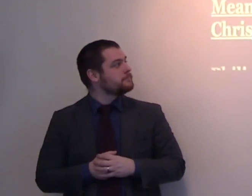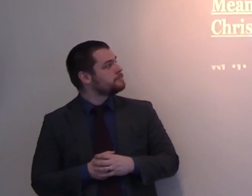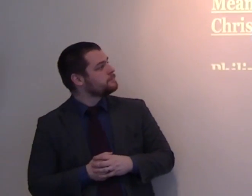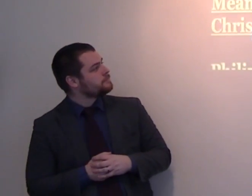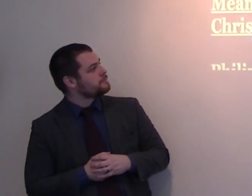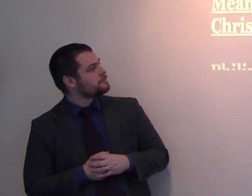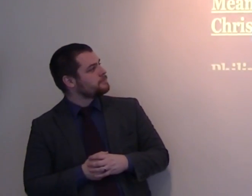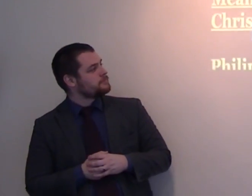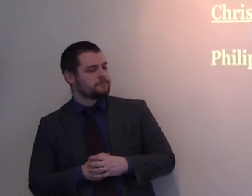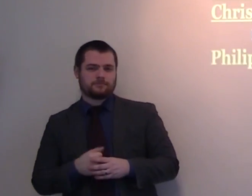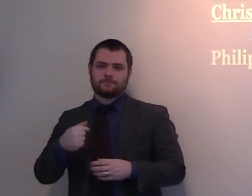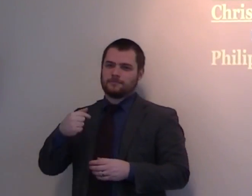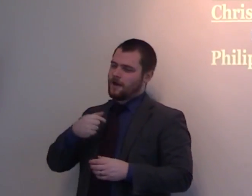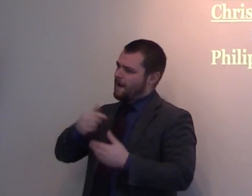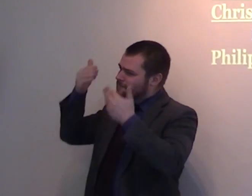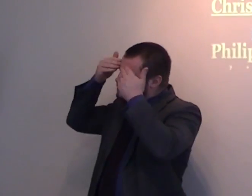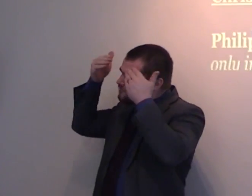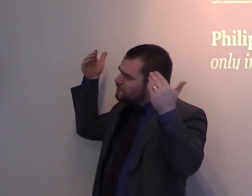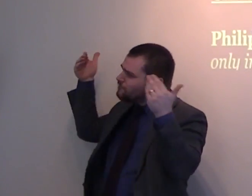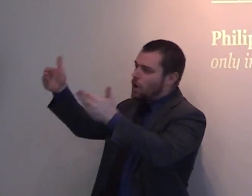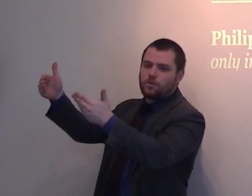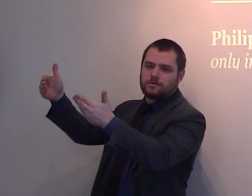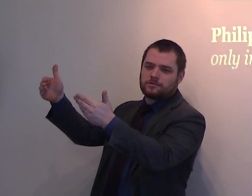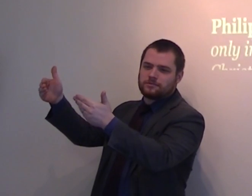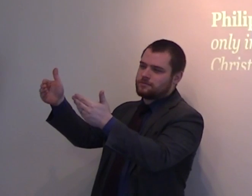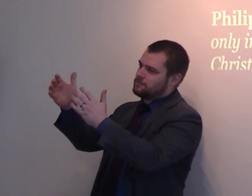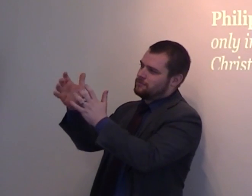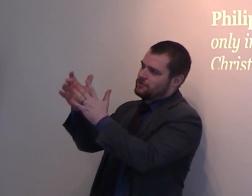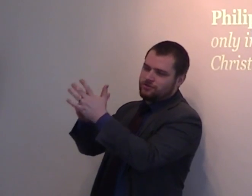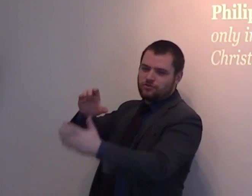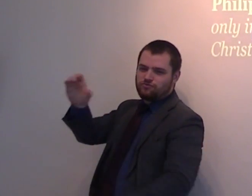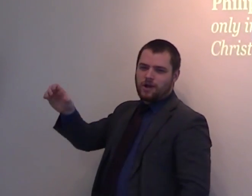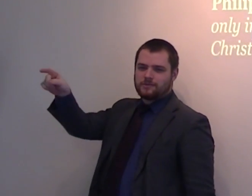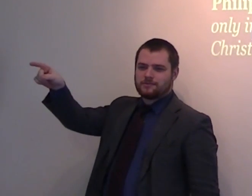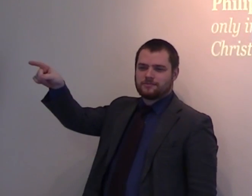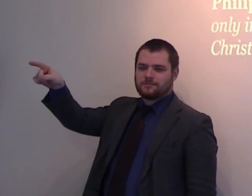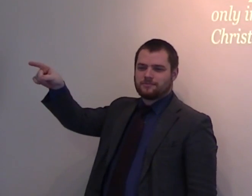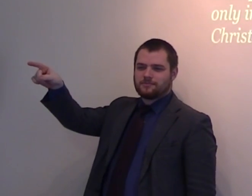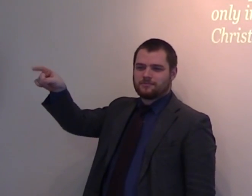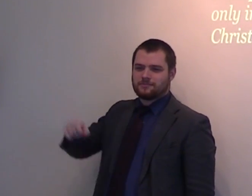I focus on Christ. Philippians chapter